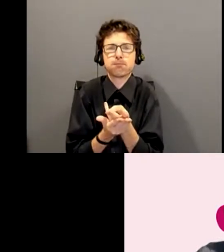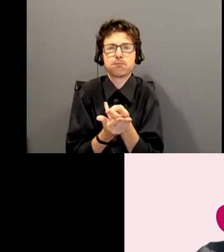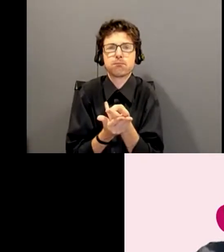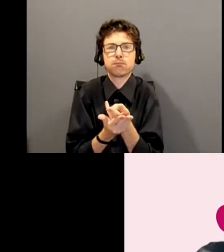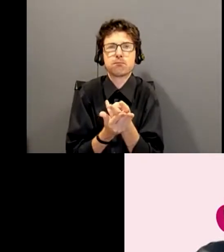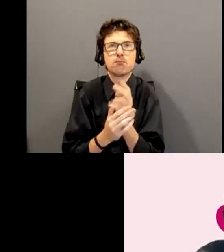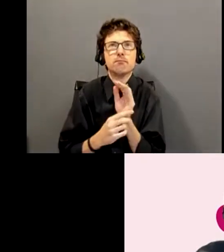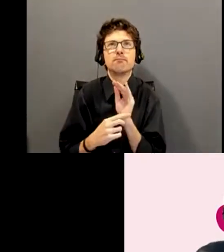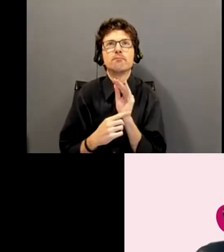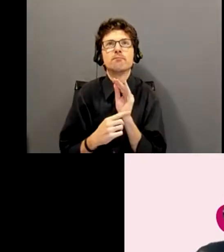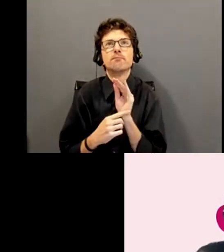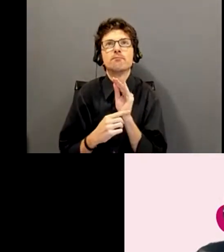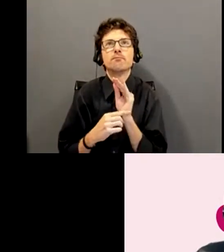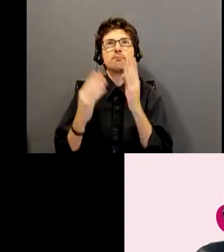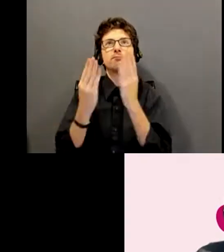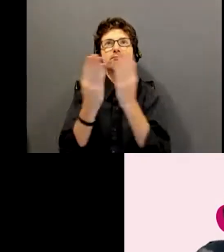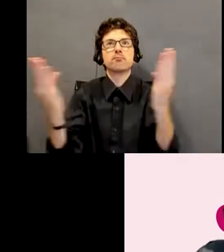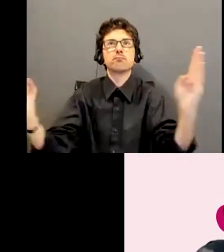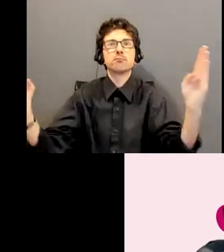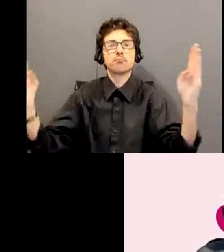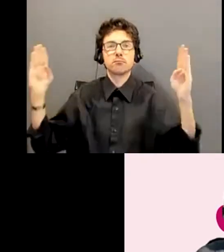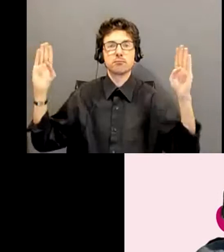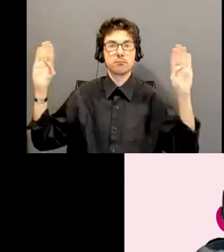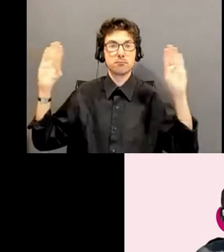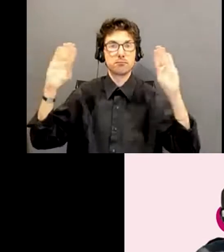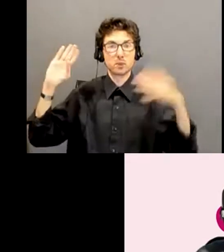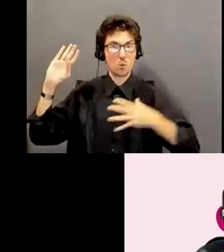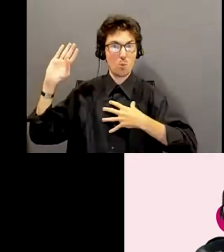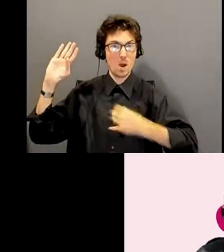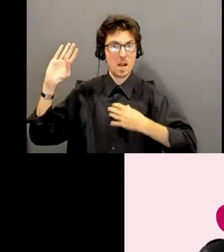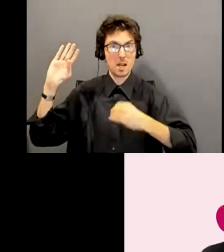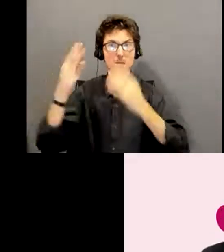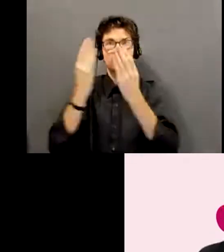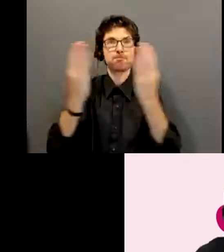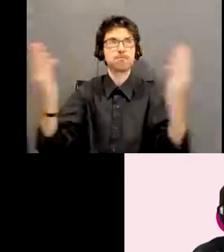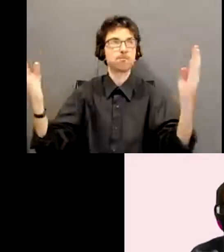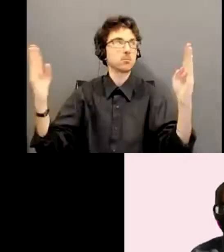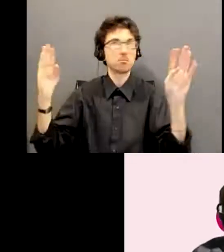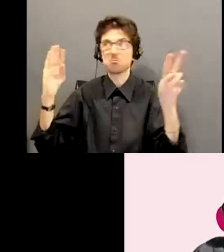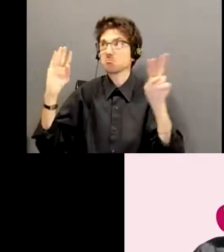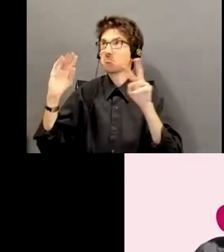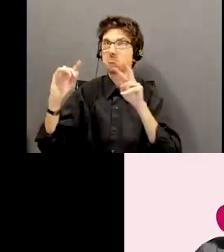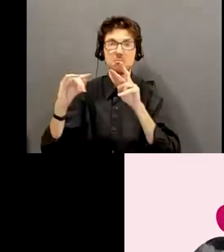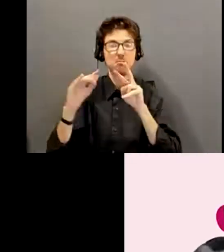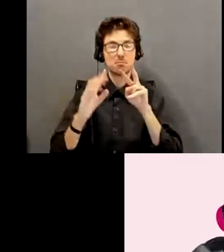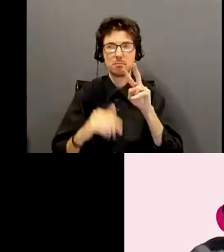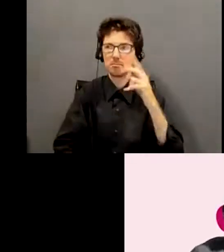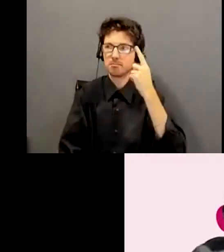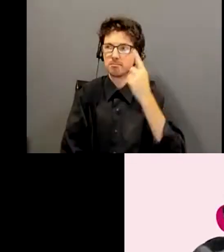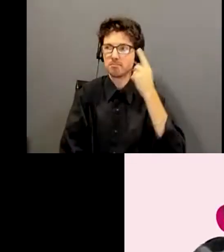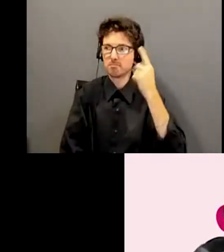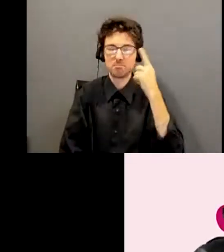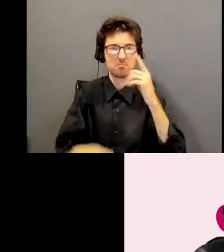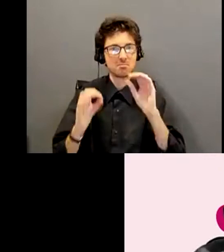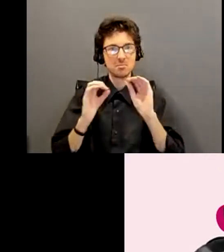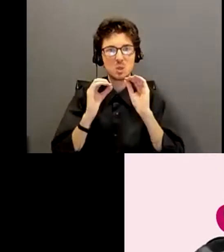four white walls surround me. And the only thing I think about is that I'm not gonna have any future in this